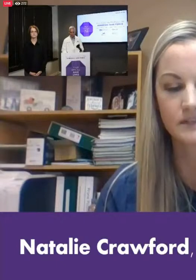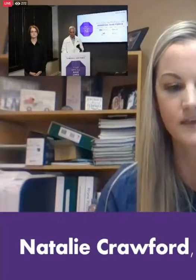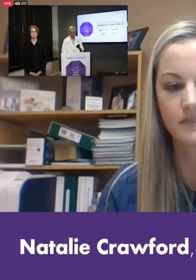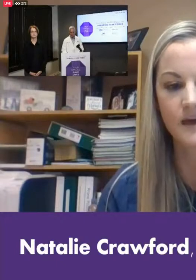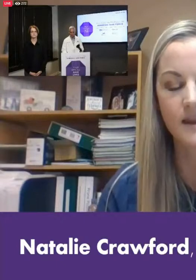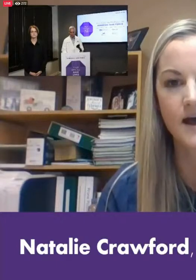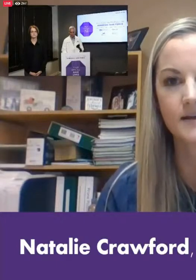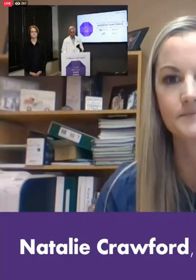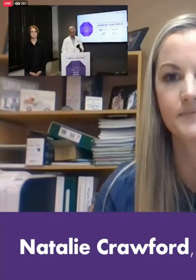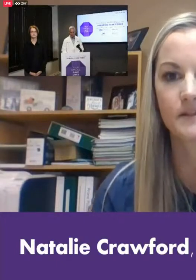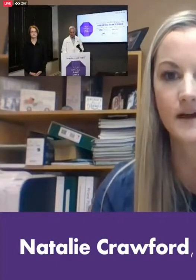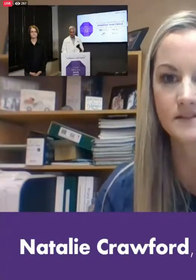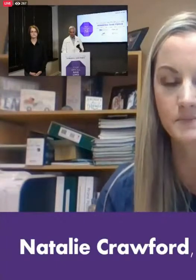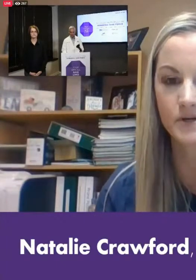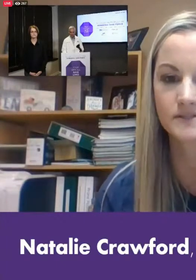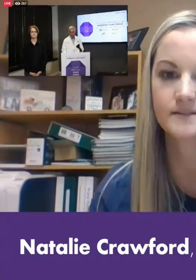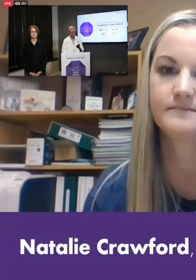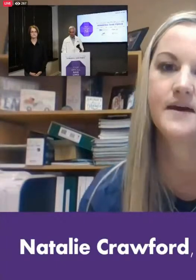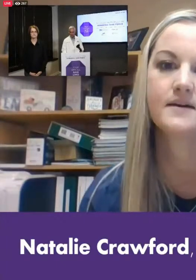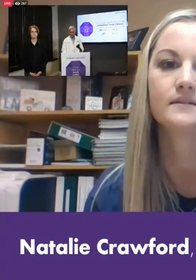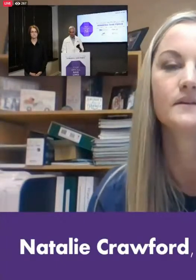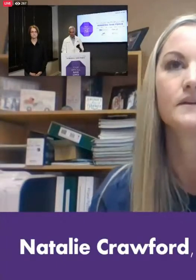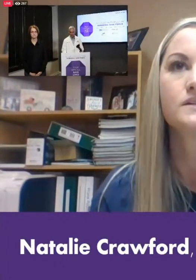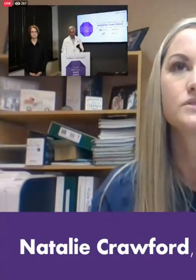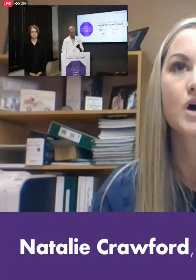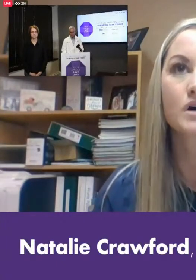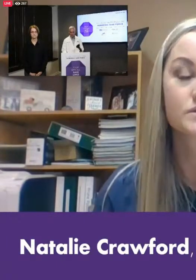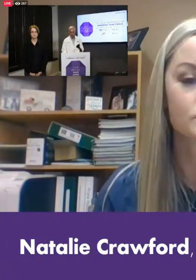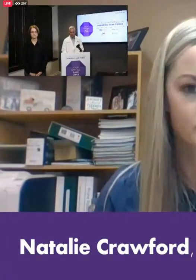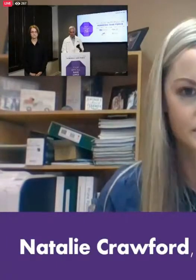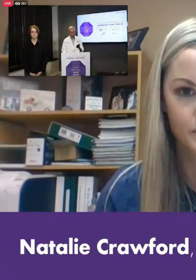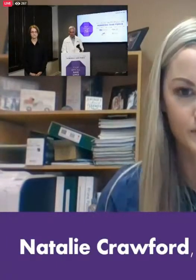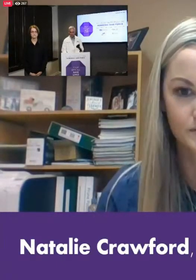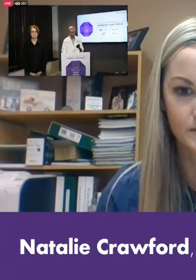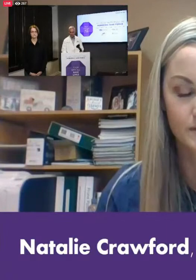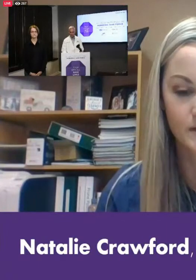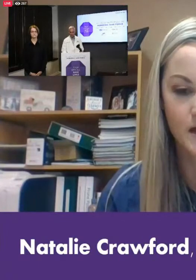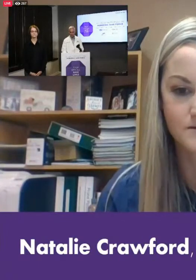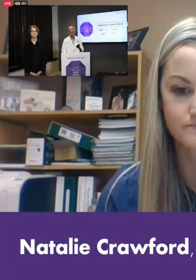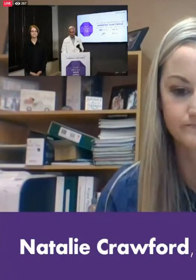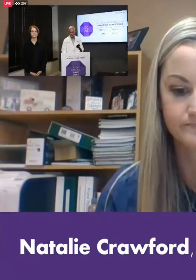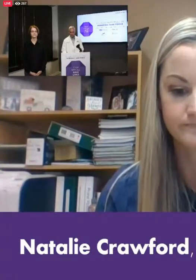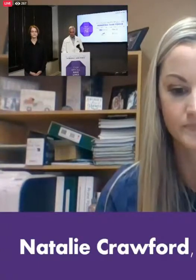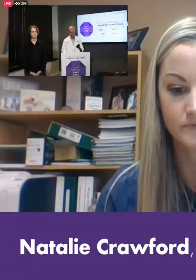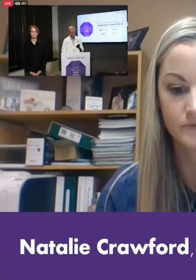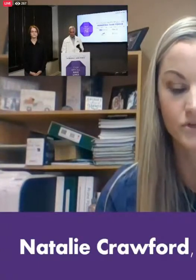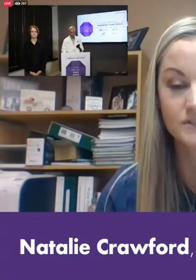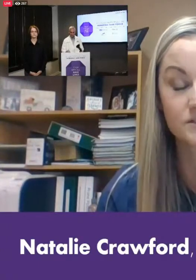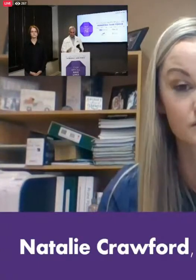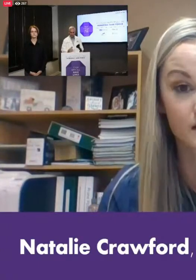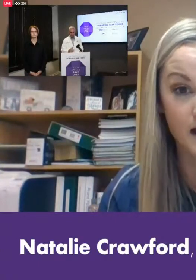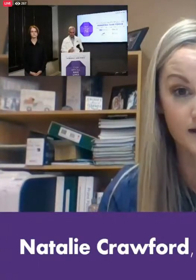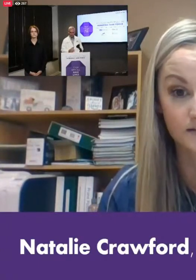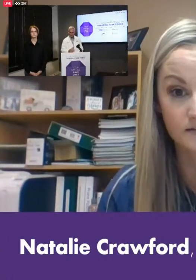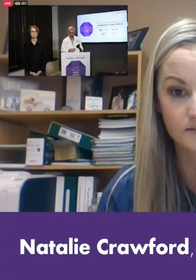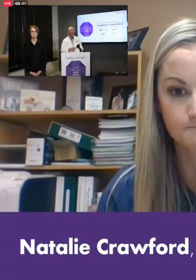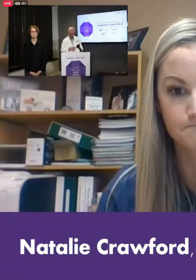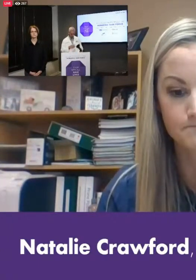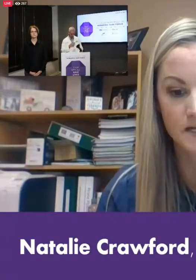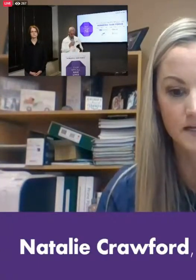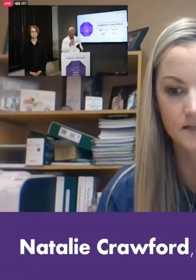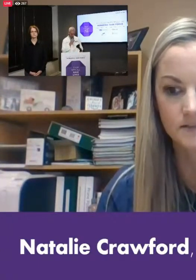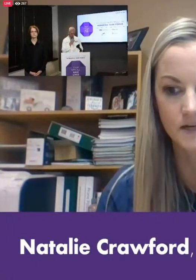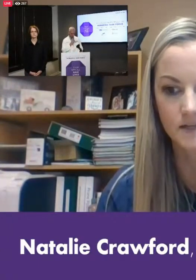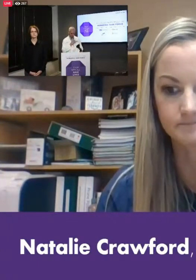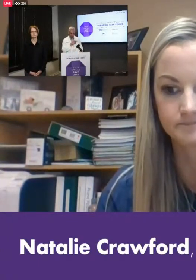And, to think that I am the last person that talks to this person, looks into their